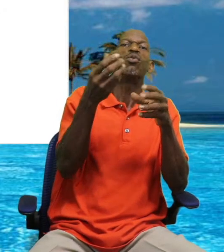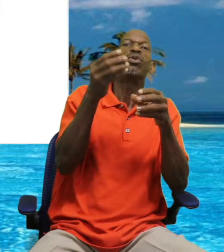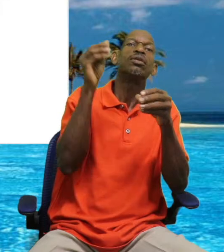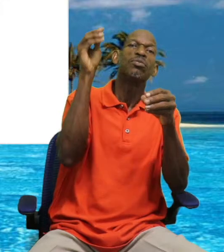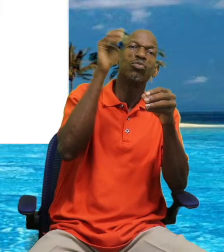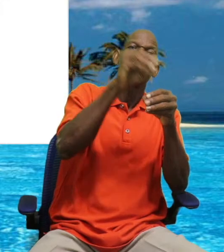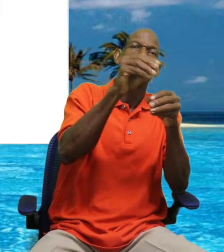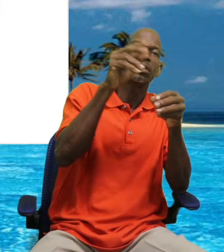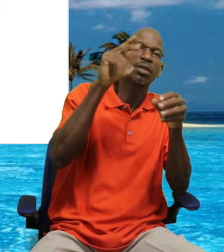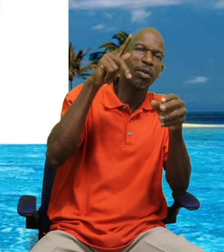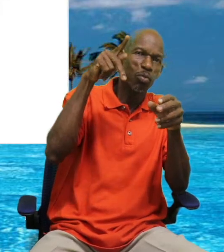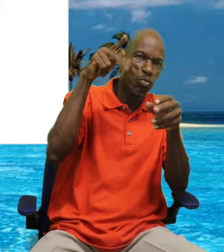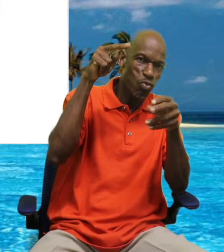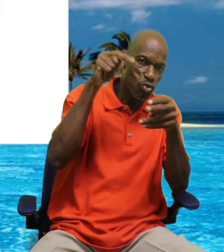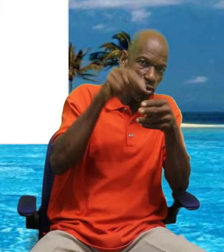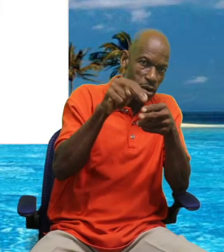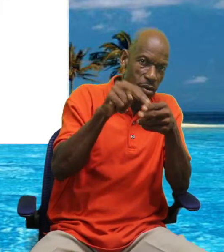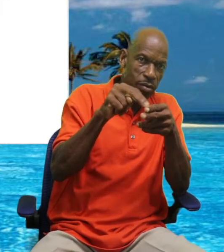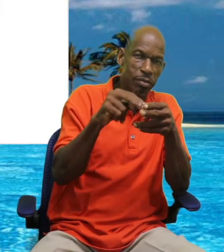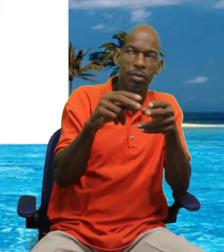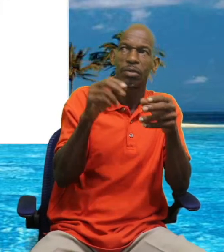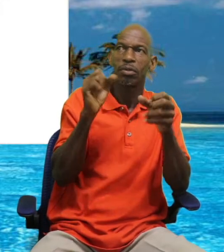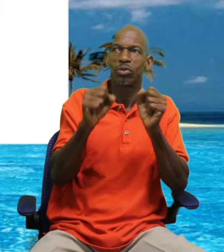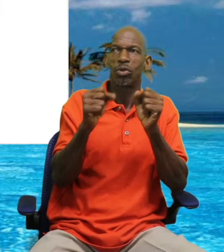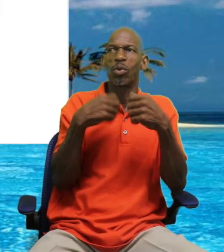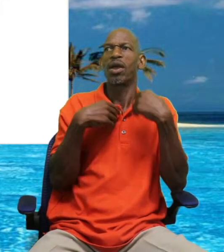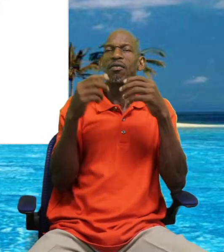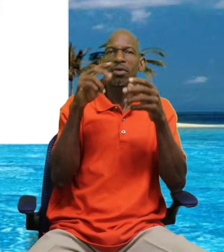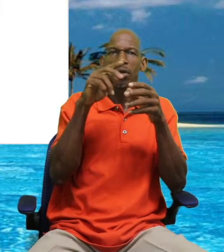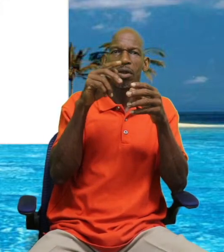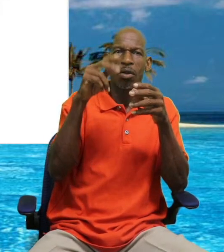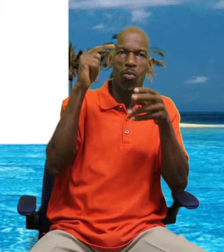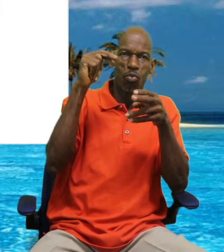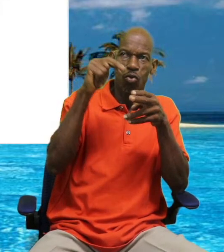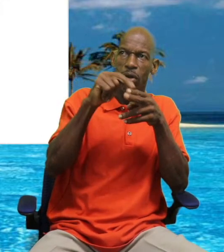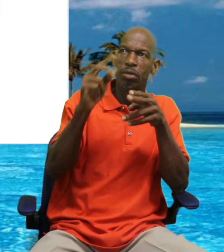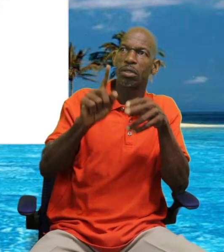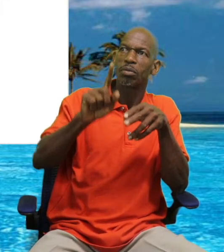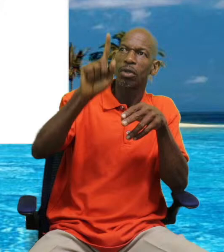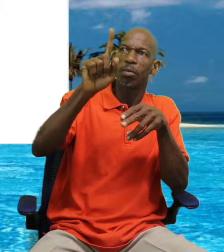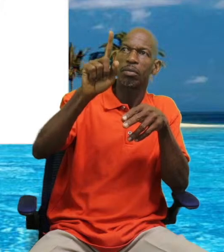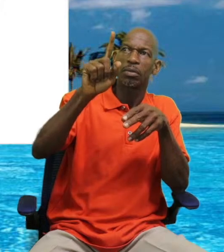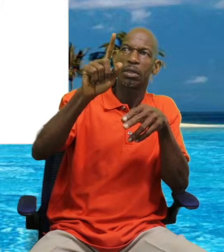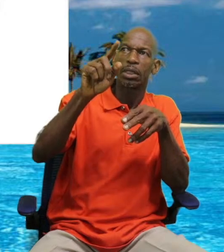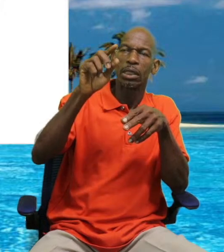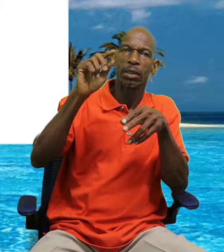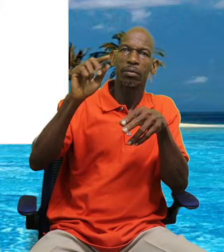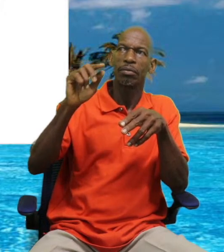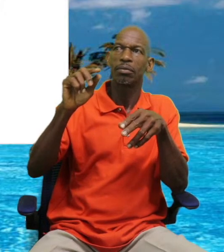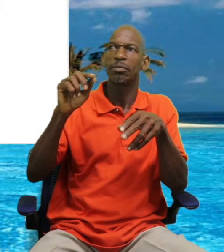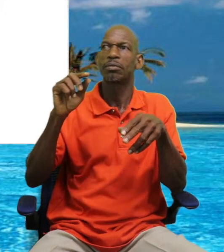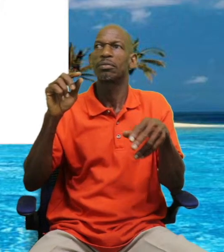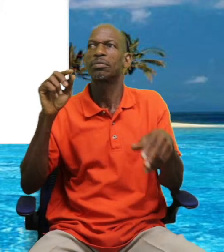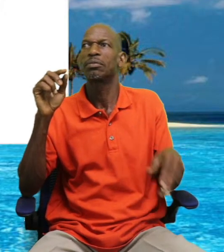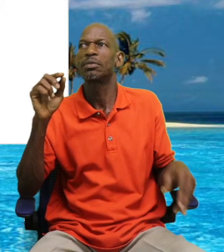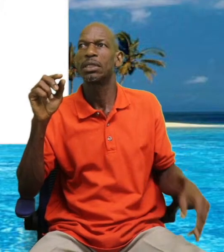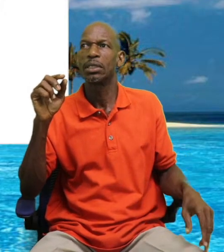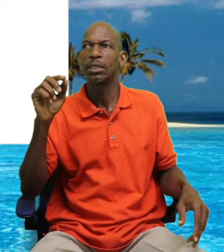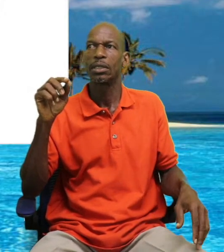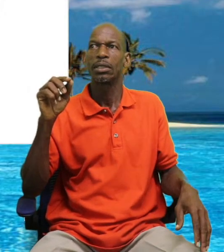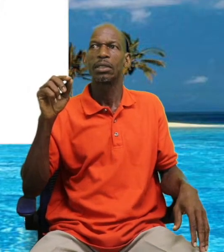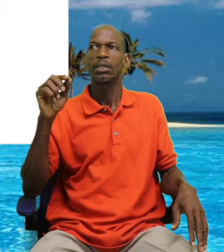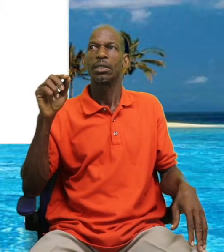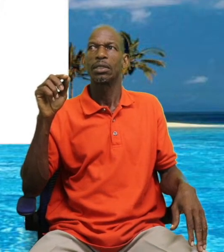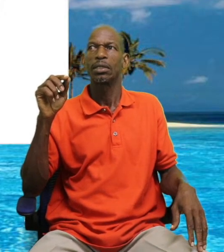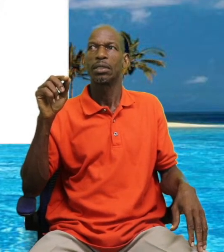she, we, it. I put we twice. Sorry about that.